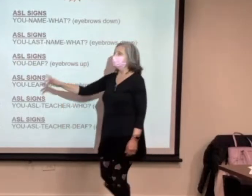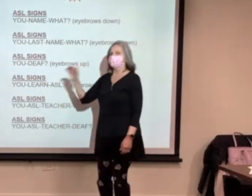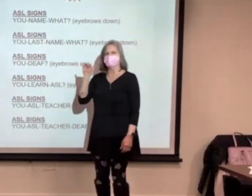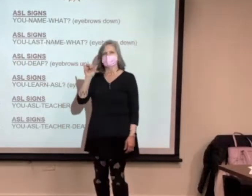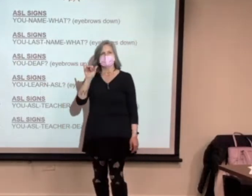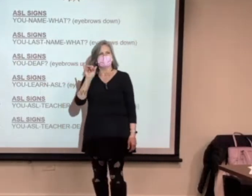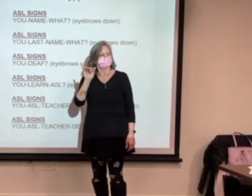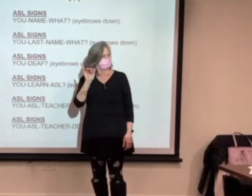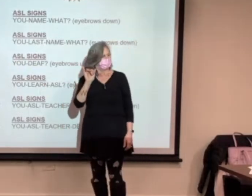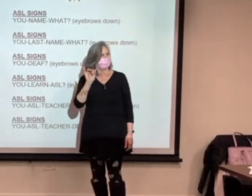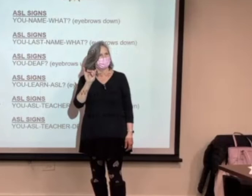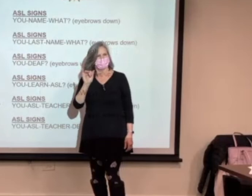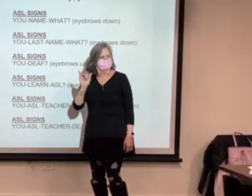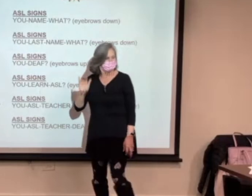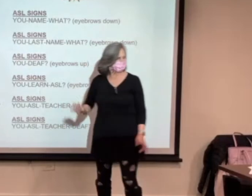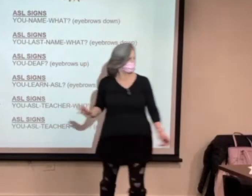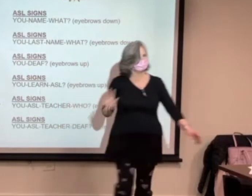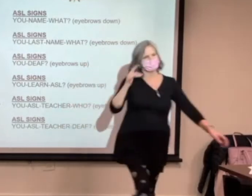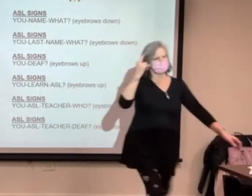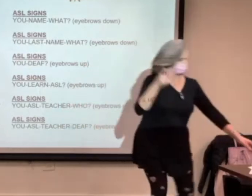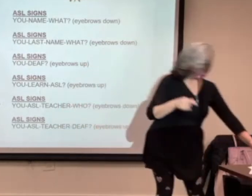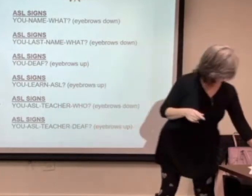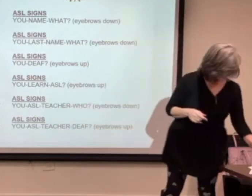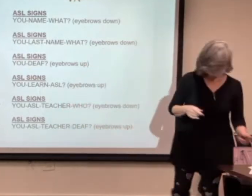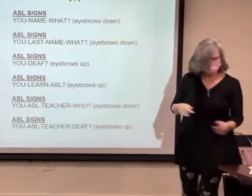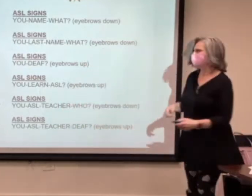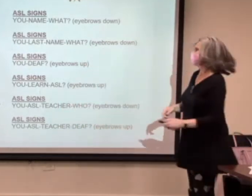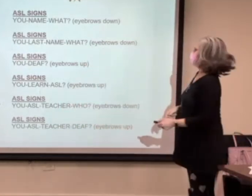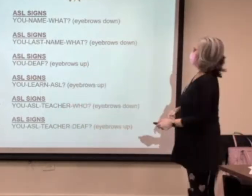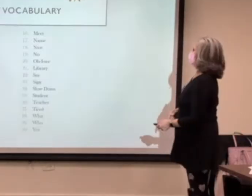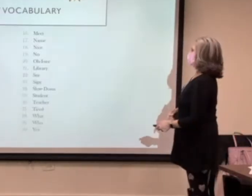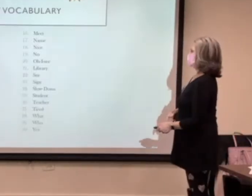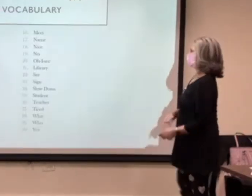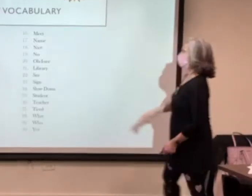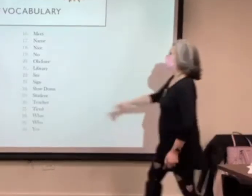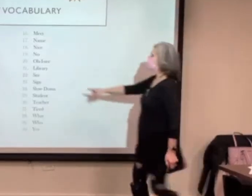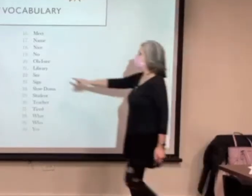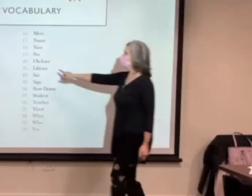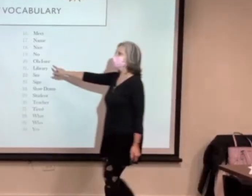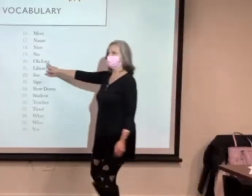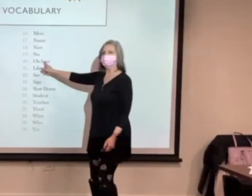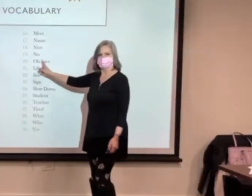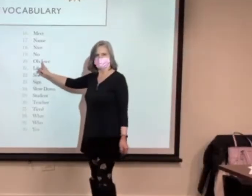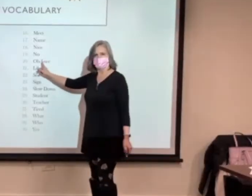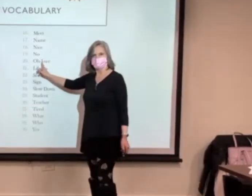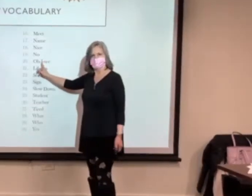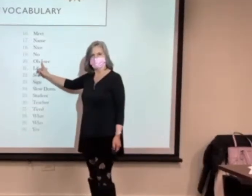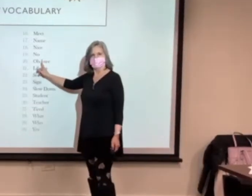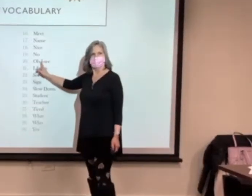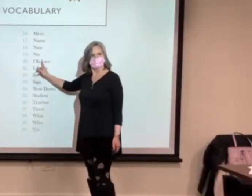Did I do this one? Was that one on that? This is where my brain goes. Oh, I skipped this one. And it's